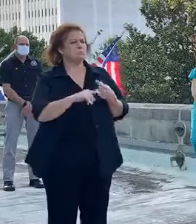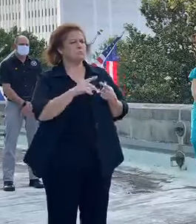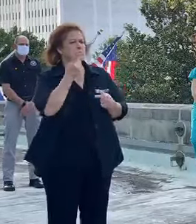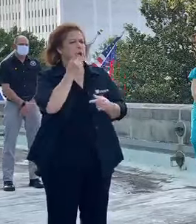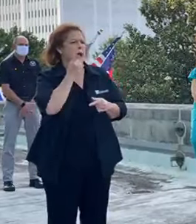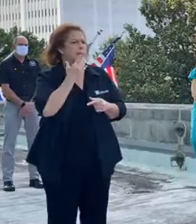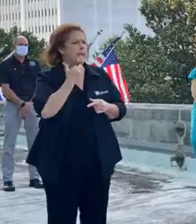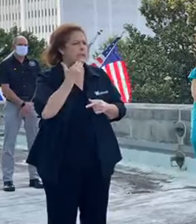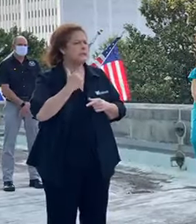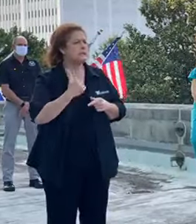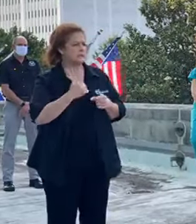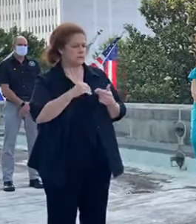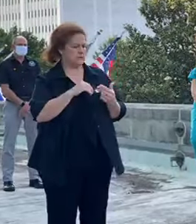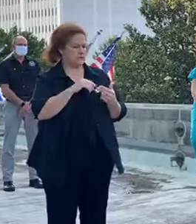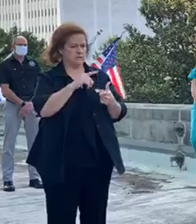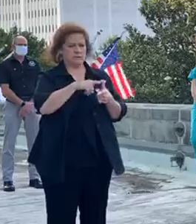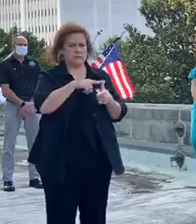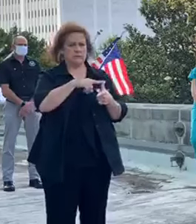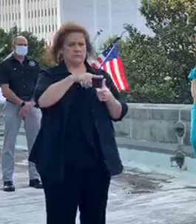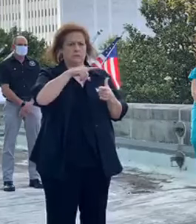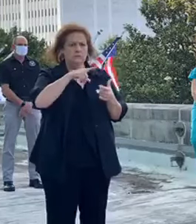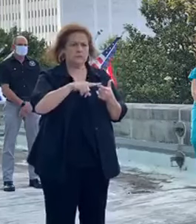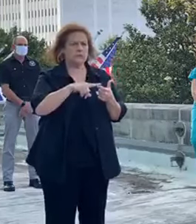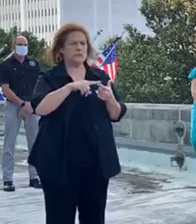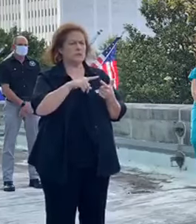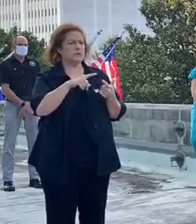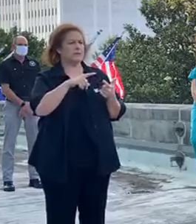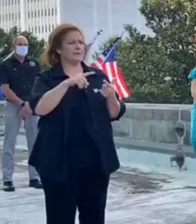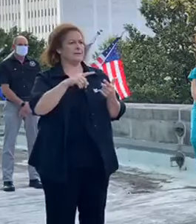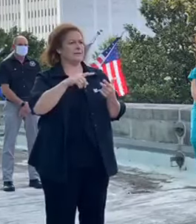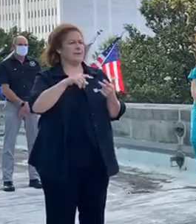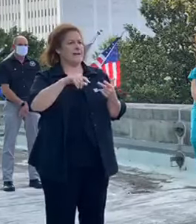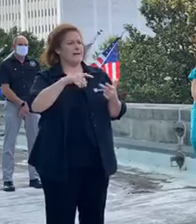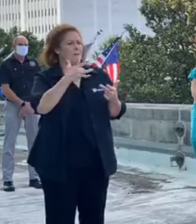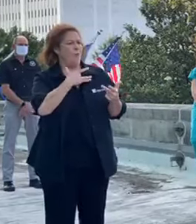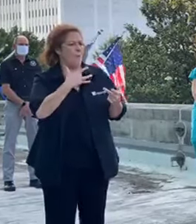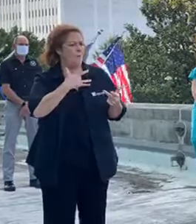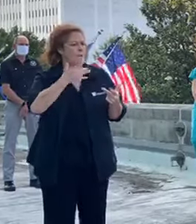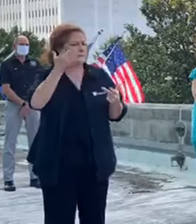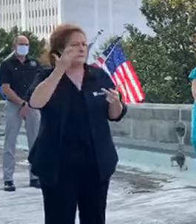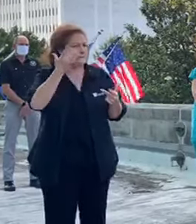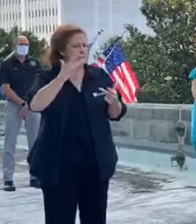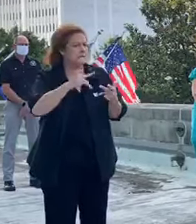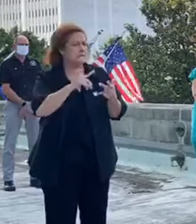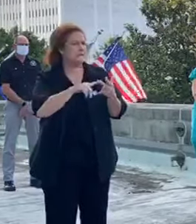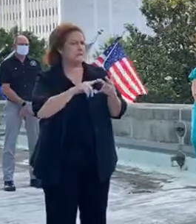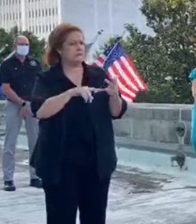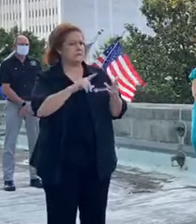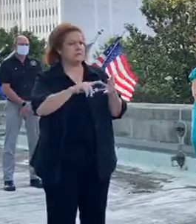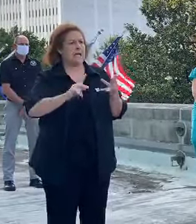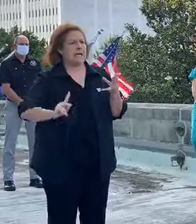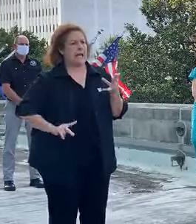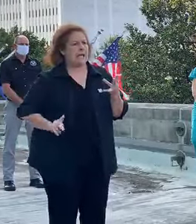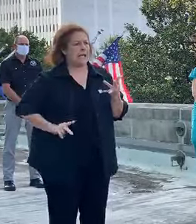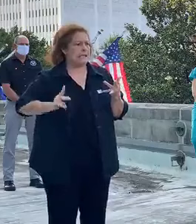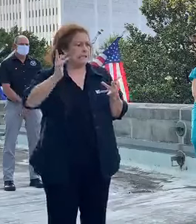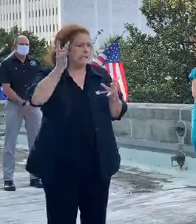Diabetes was the next. All of those things we know. Chronic heart disease, kidney